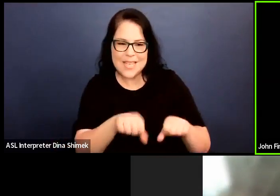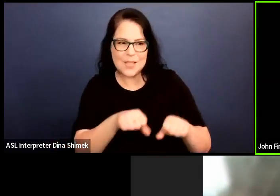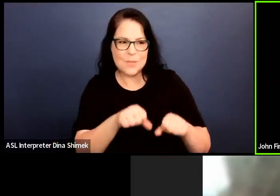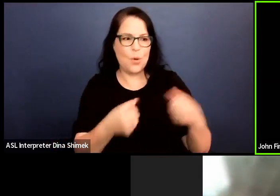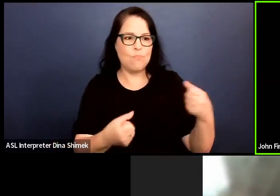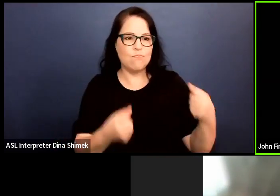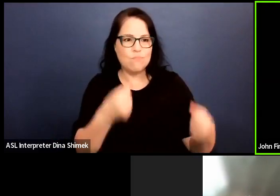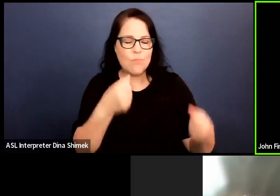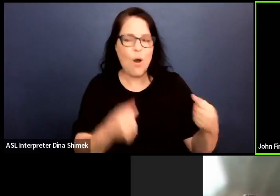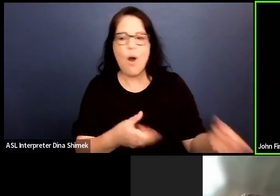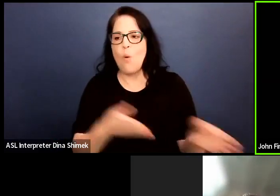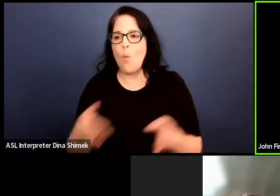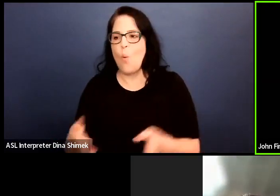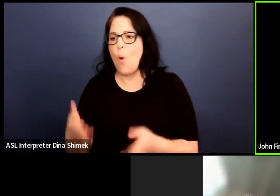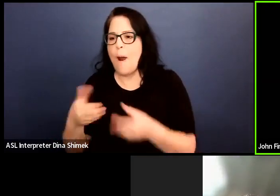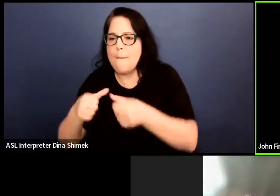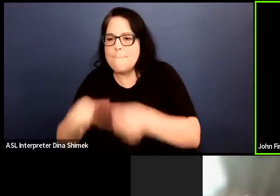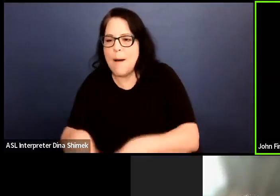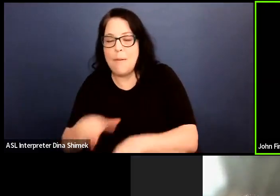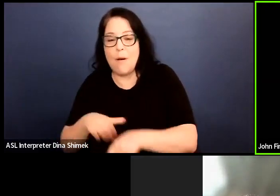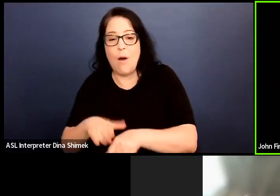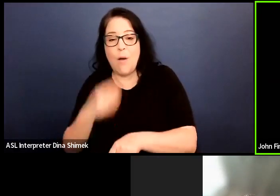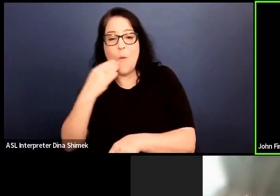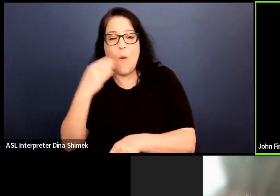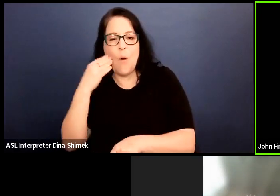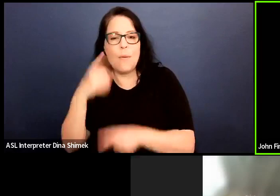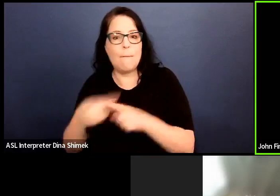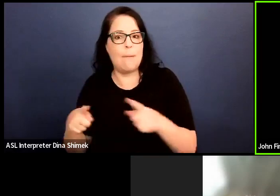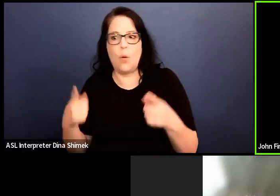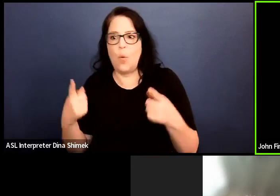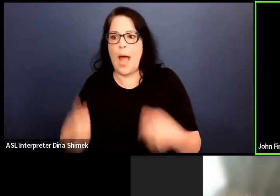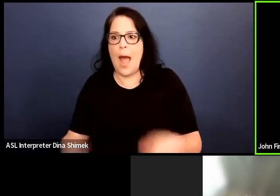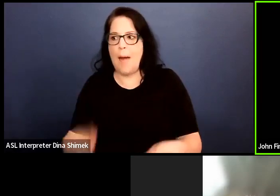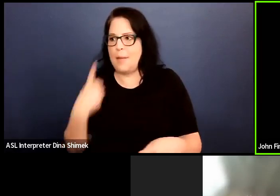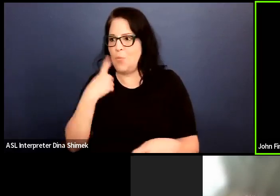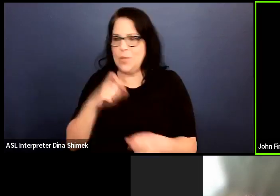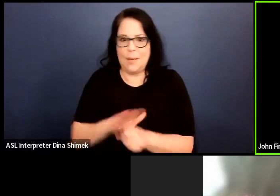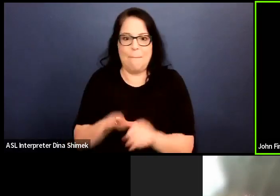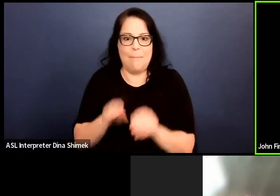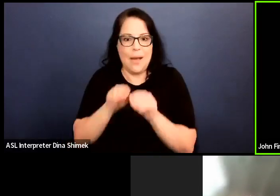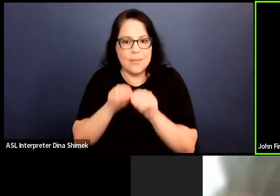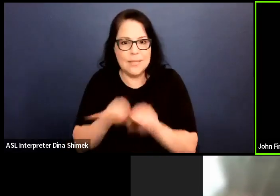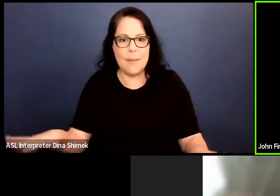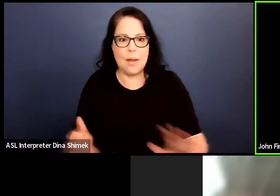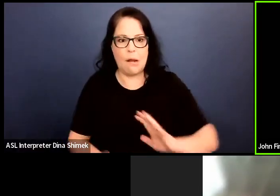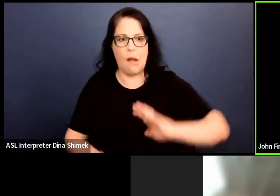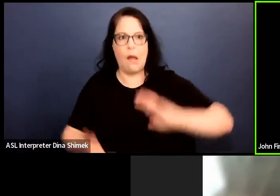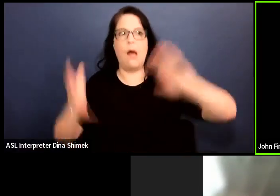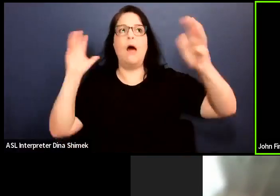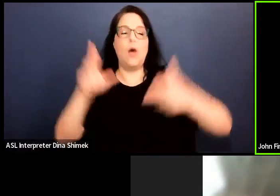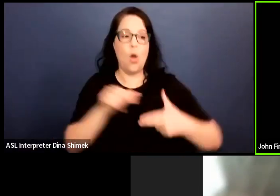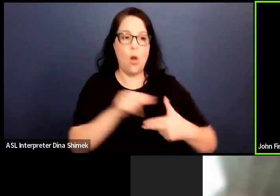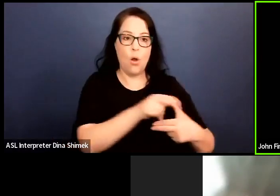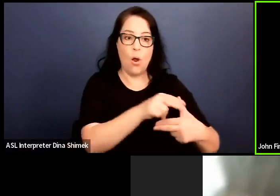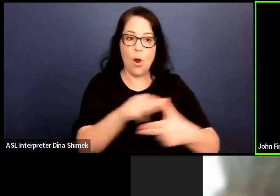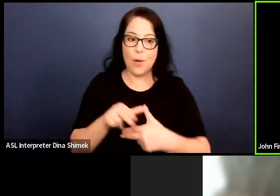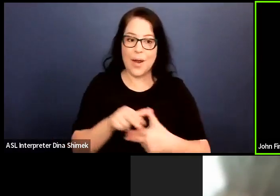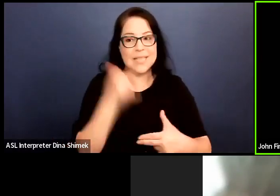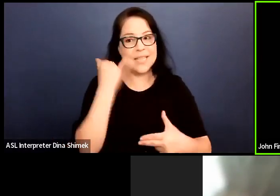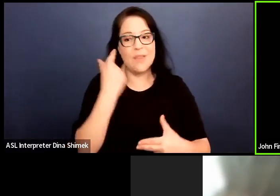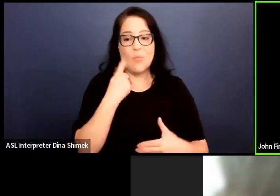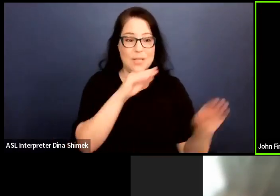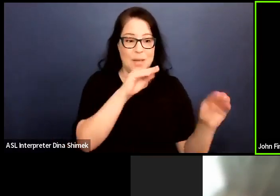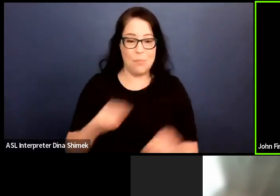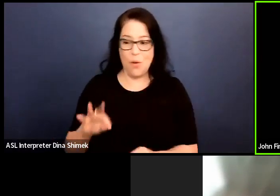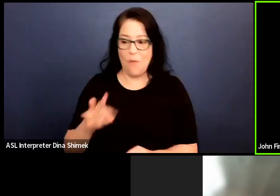home. But things happen, right? I mean, we just lived through a crazy pandemic, hurricanes. If you're new to Florida